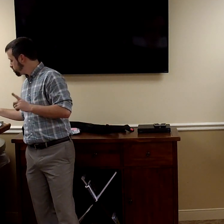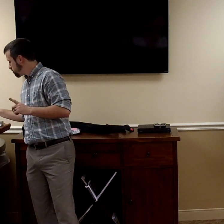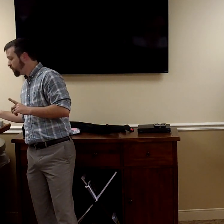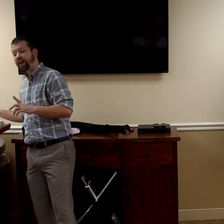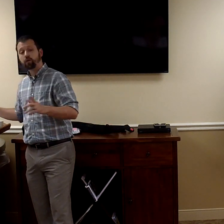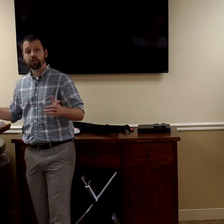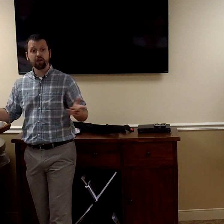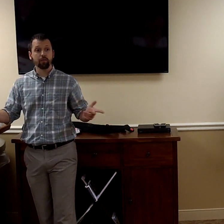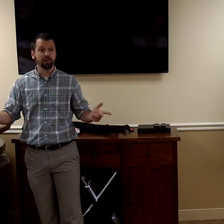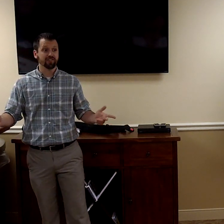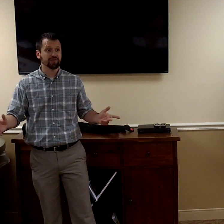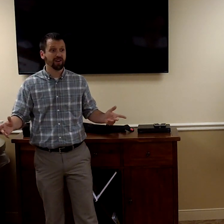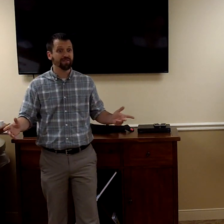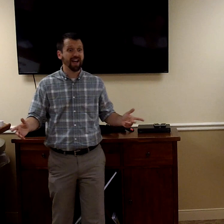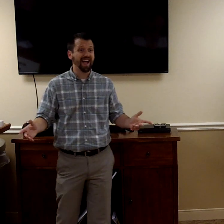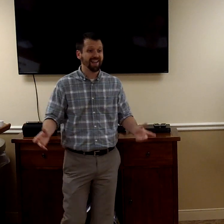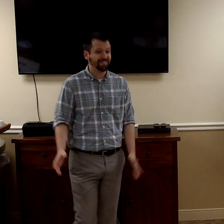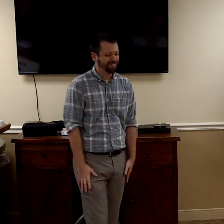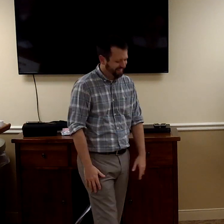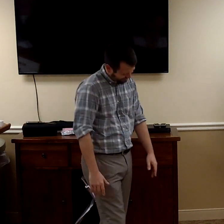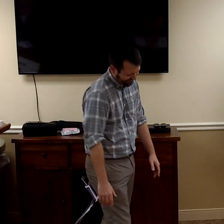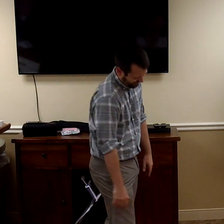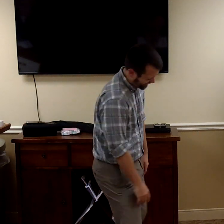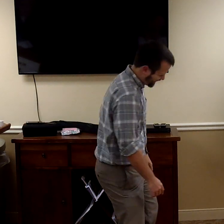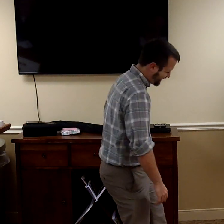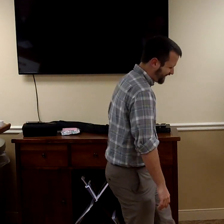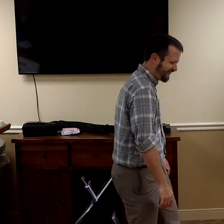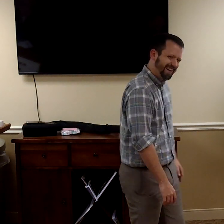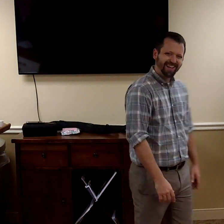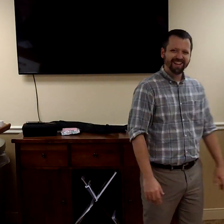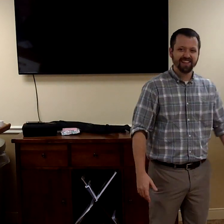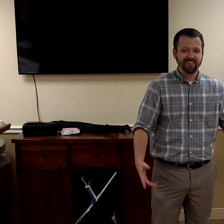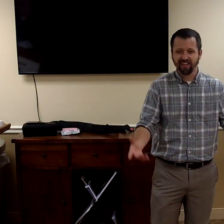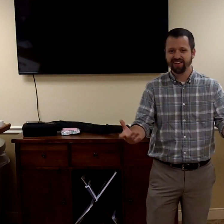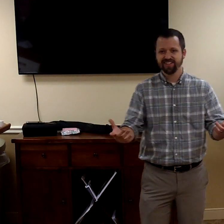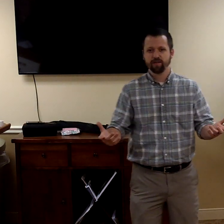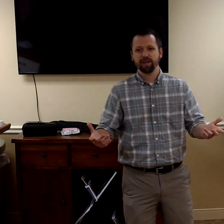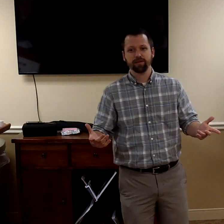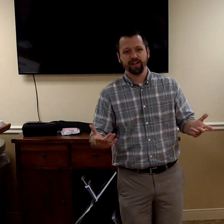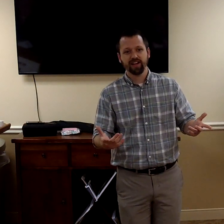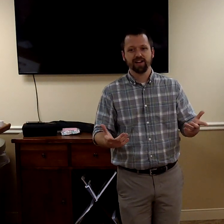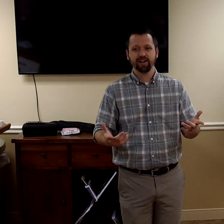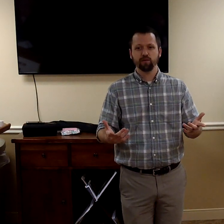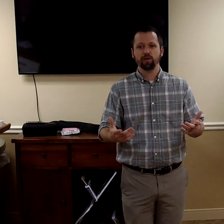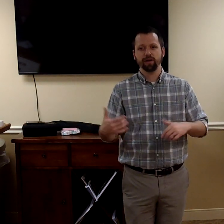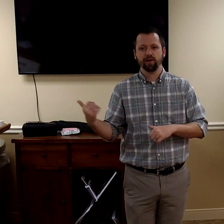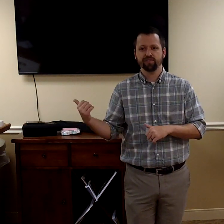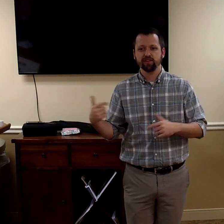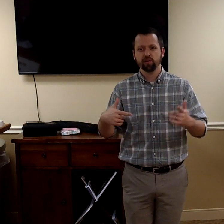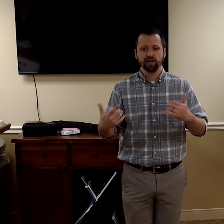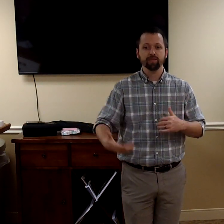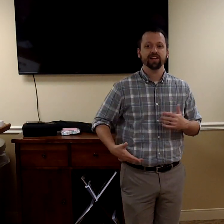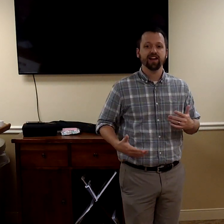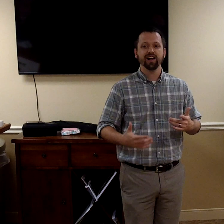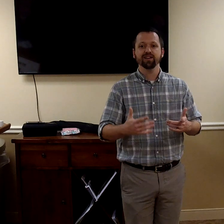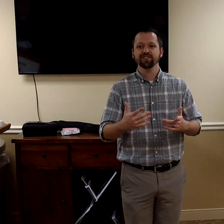oh yeah, numbers, 25. Can you tell I just had a baby? Well, my wife, you know what I mean.